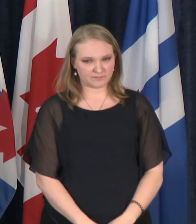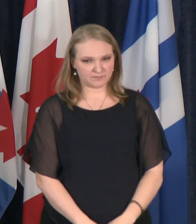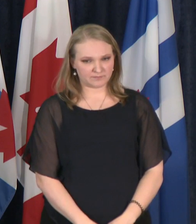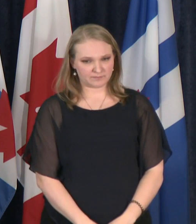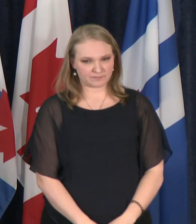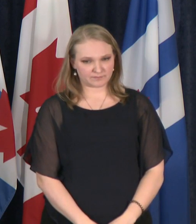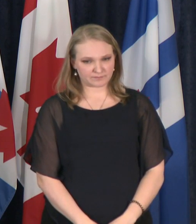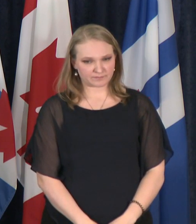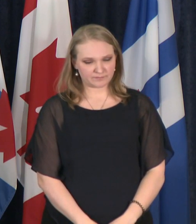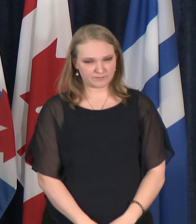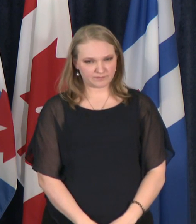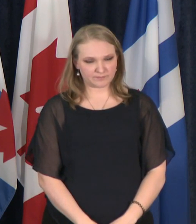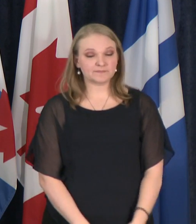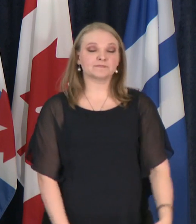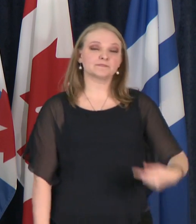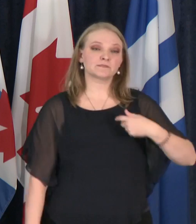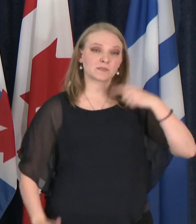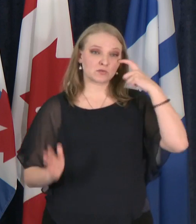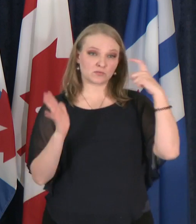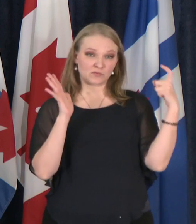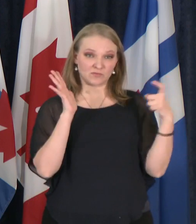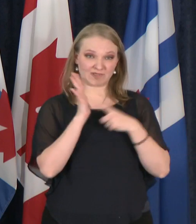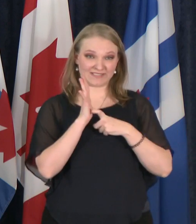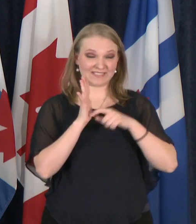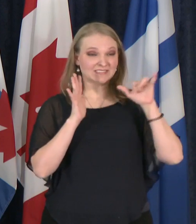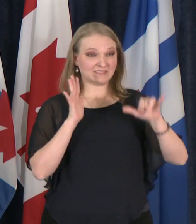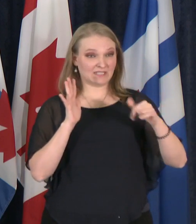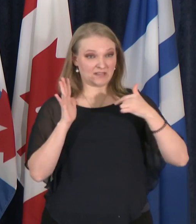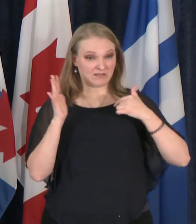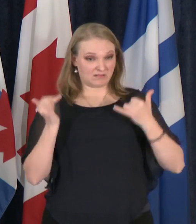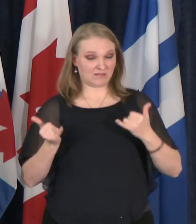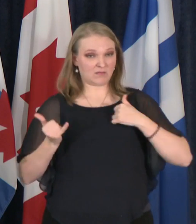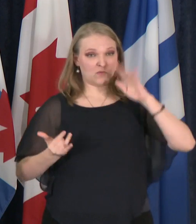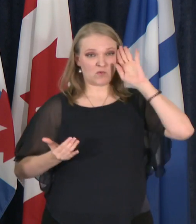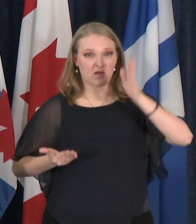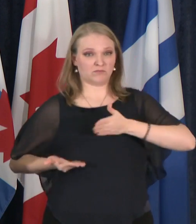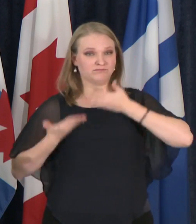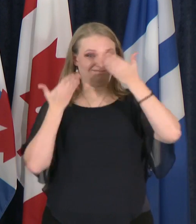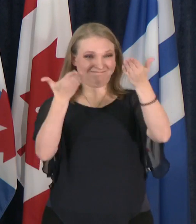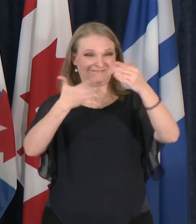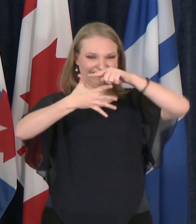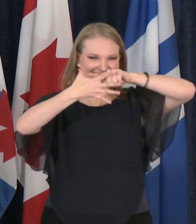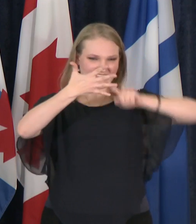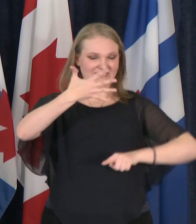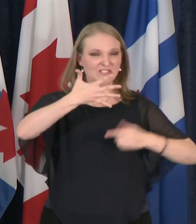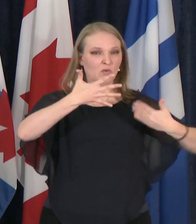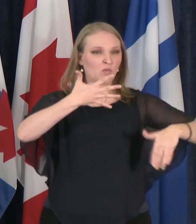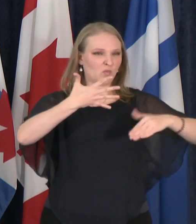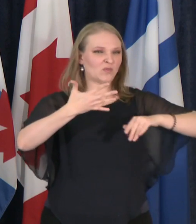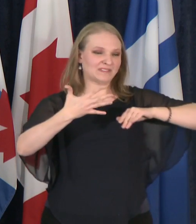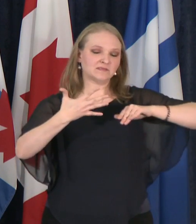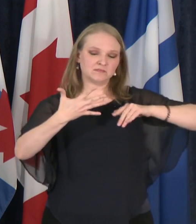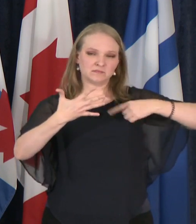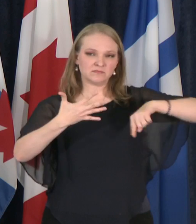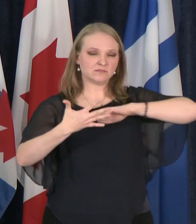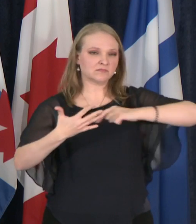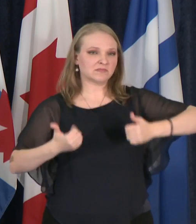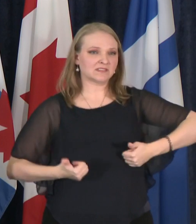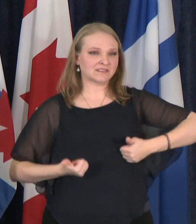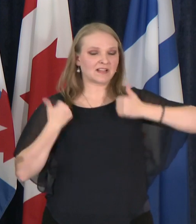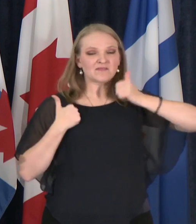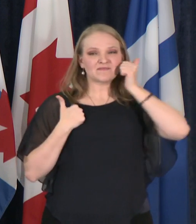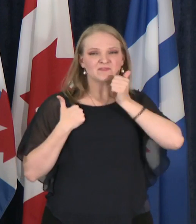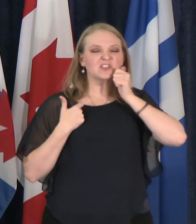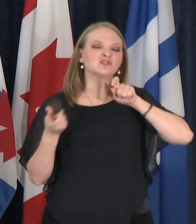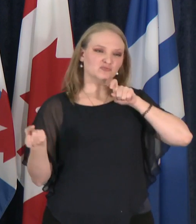I recognize that these recommendations will result in significant adjustments to our